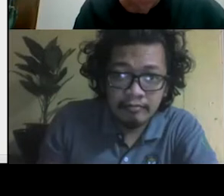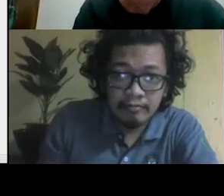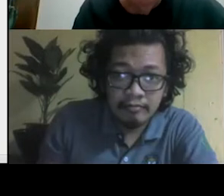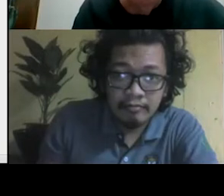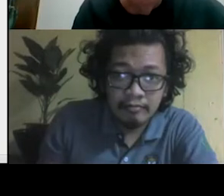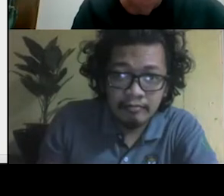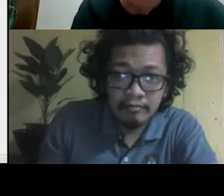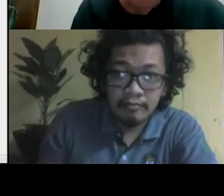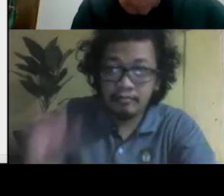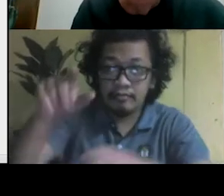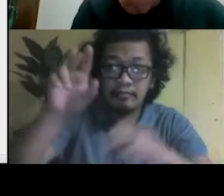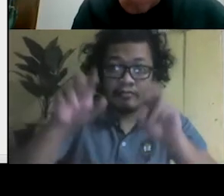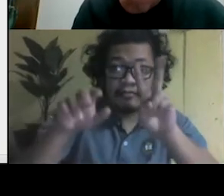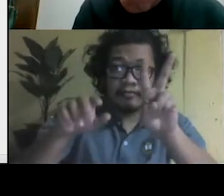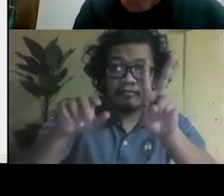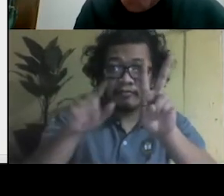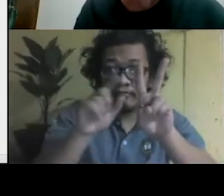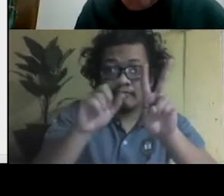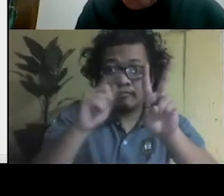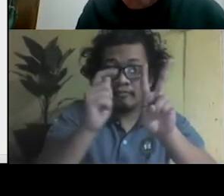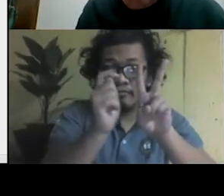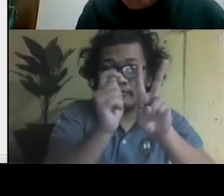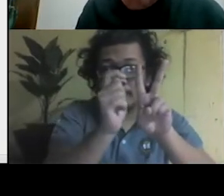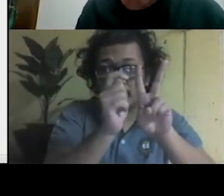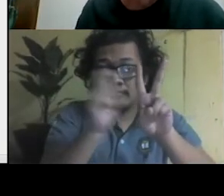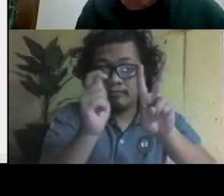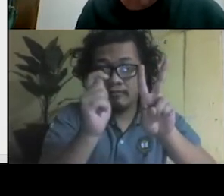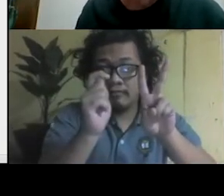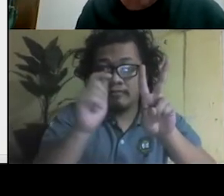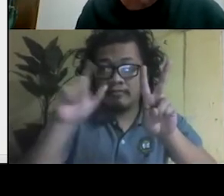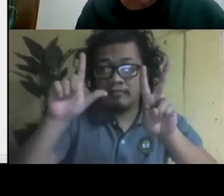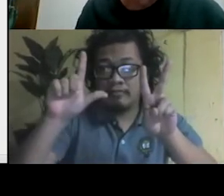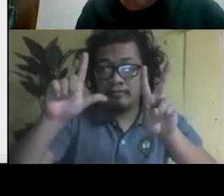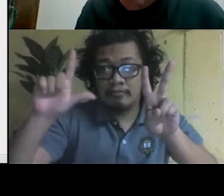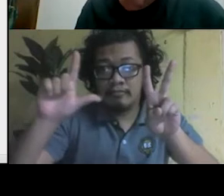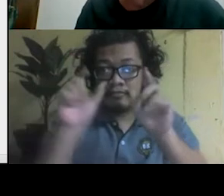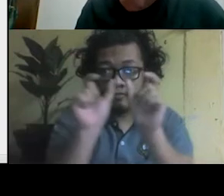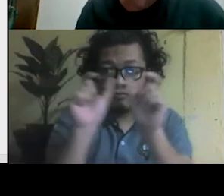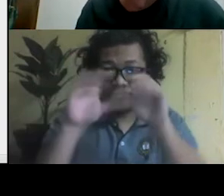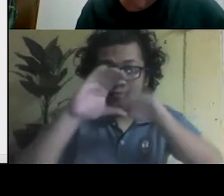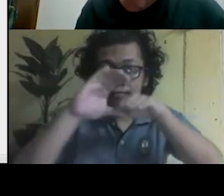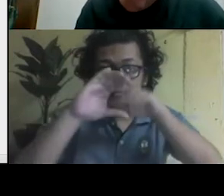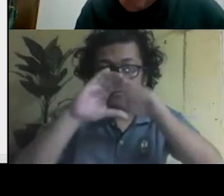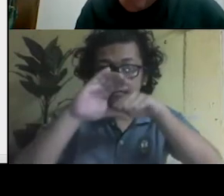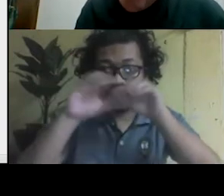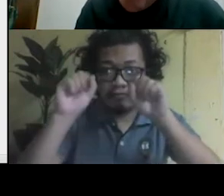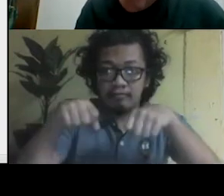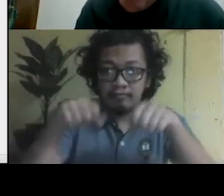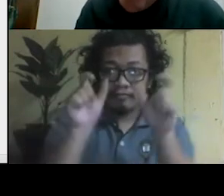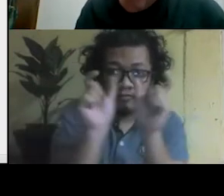Nat has a question. Not a question mark at the end because you're asking them to write.